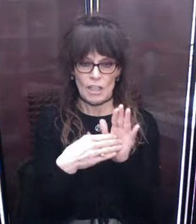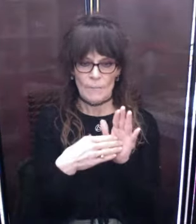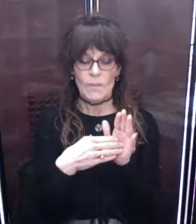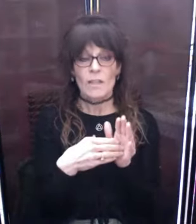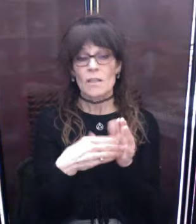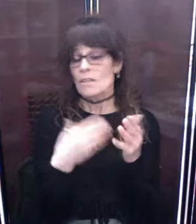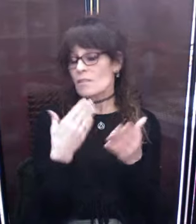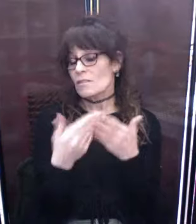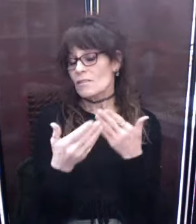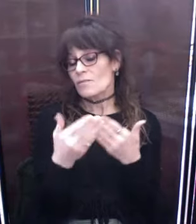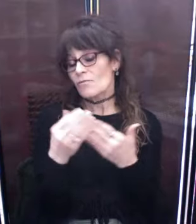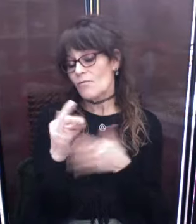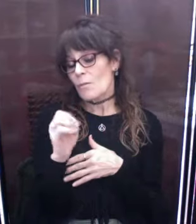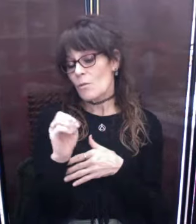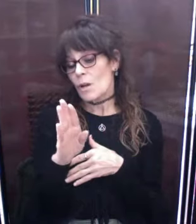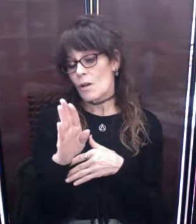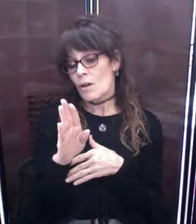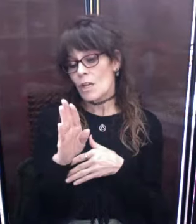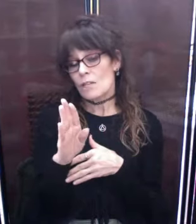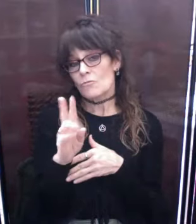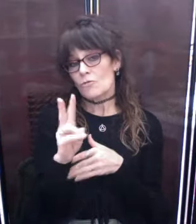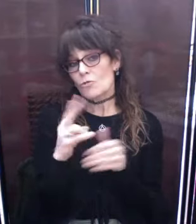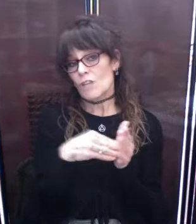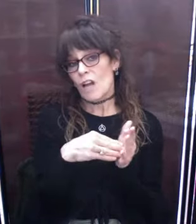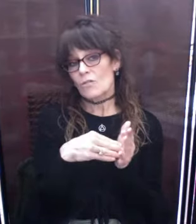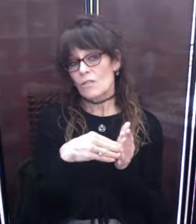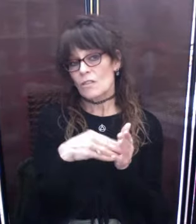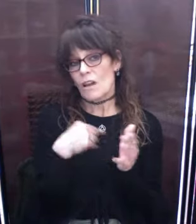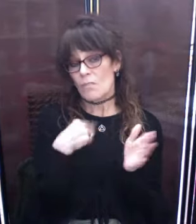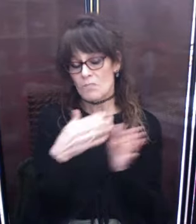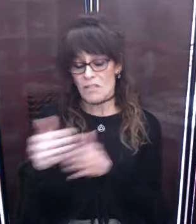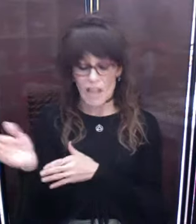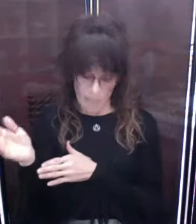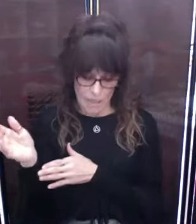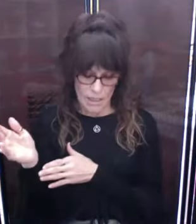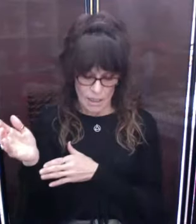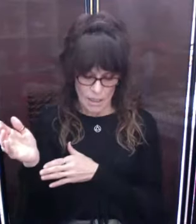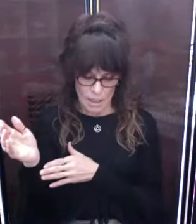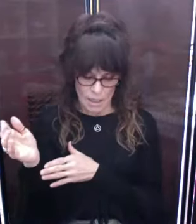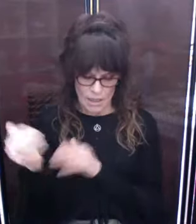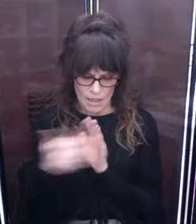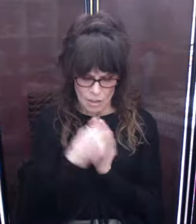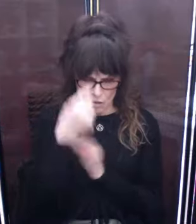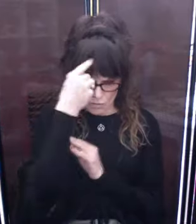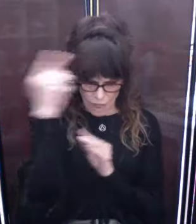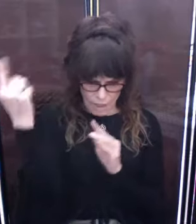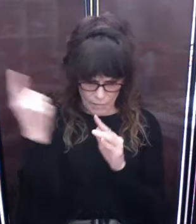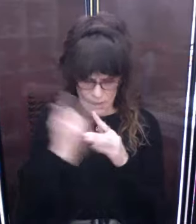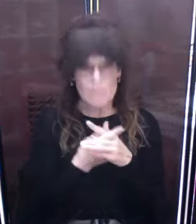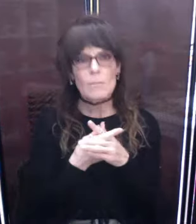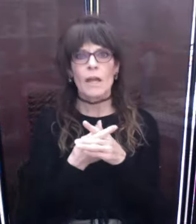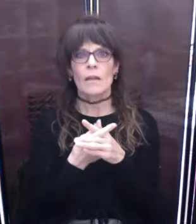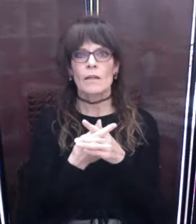in 2000, as I'm making that plan, this new thought came into my head. And I don't have any way